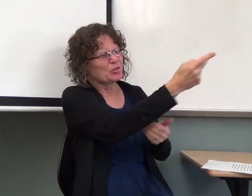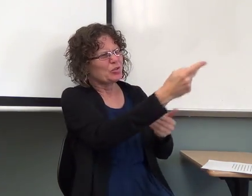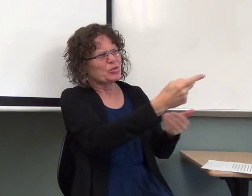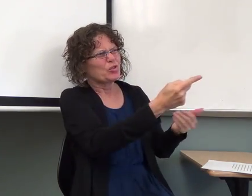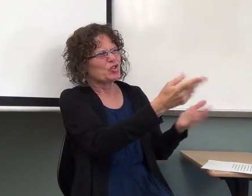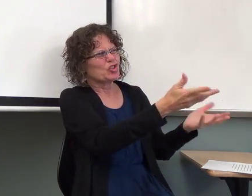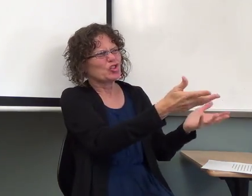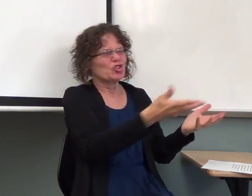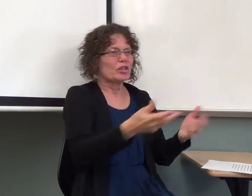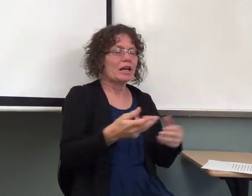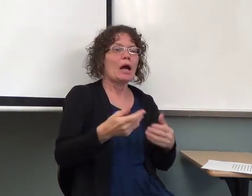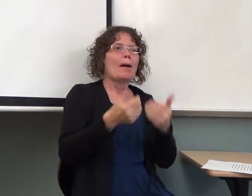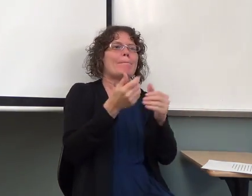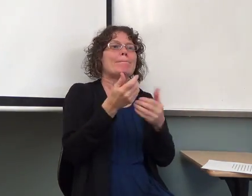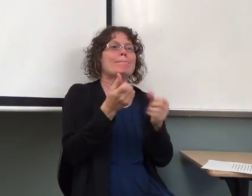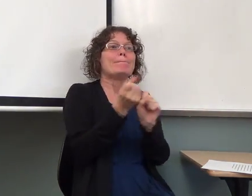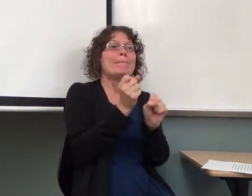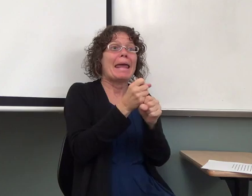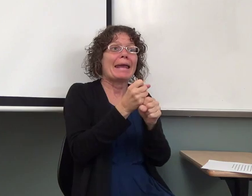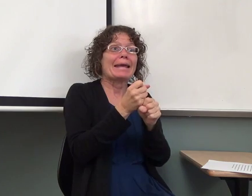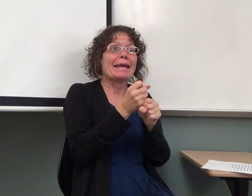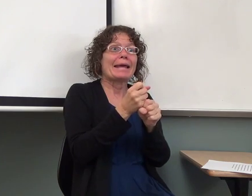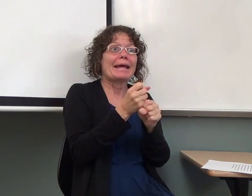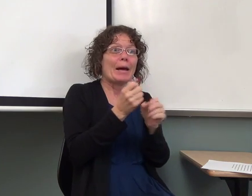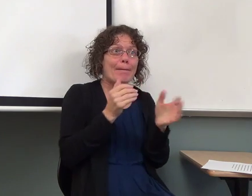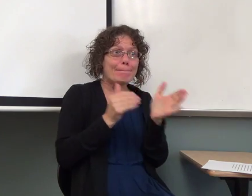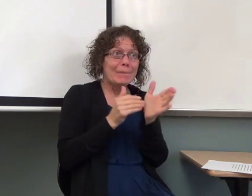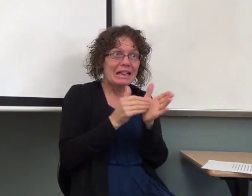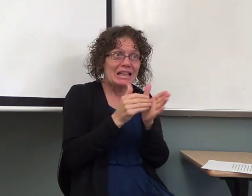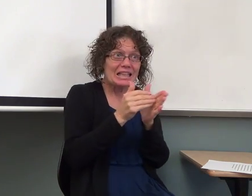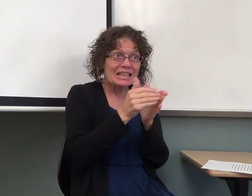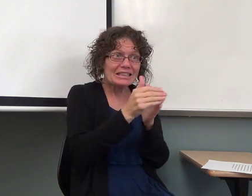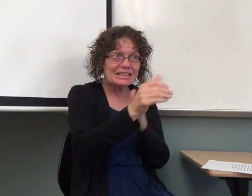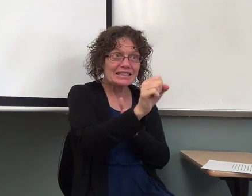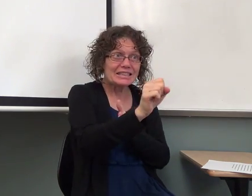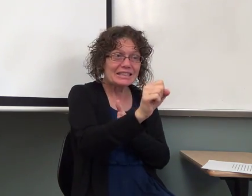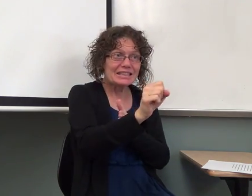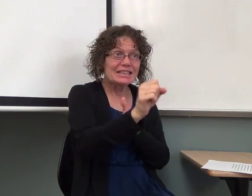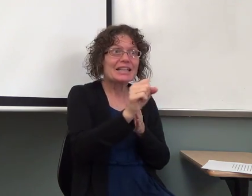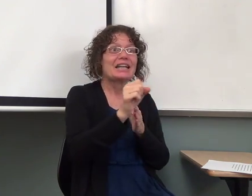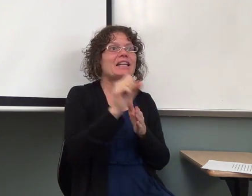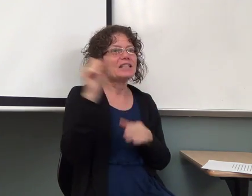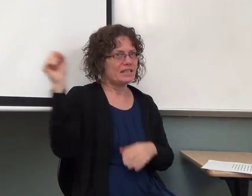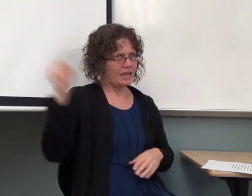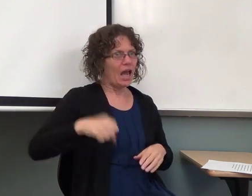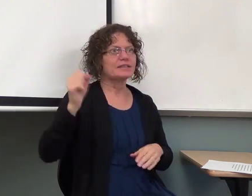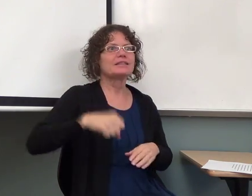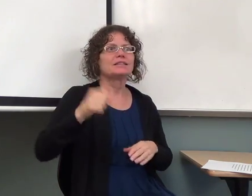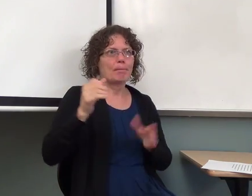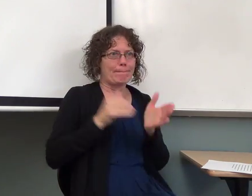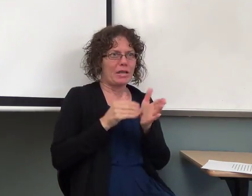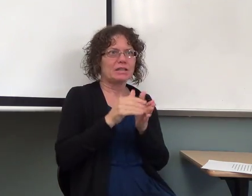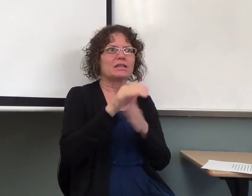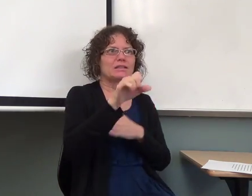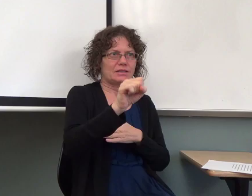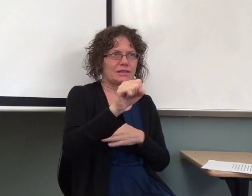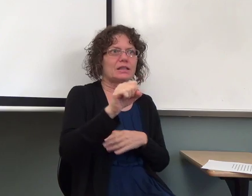Make. No. Millions. Yes. Yes, because why? Why? What is it? It's a thing, isn't